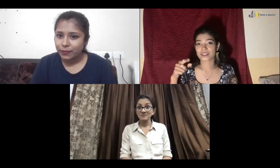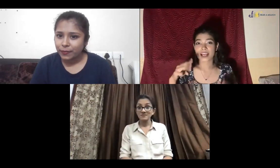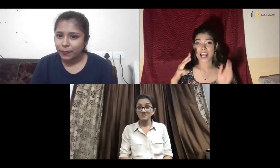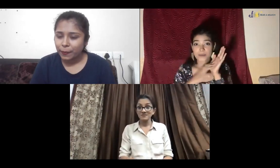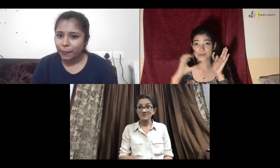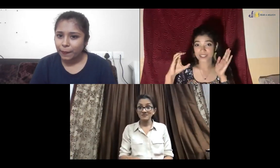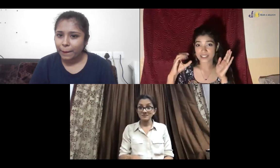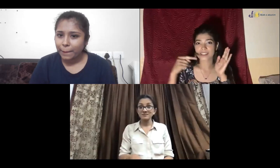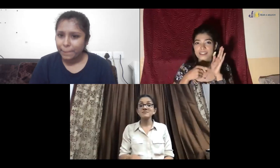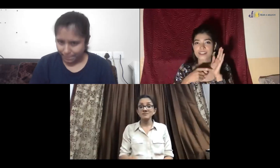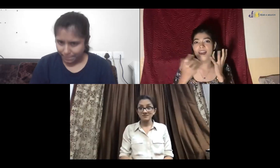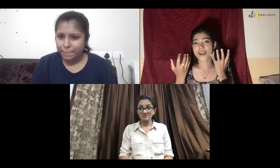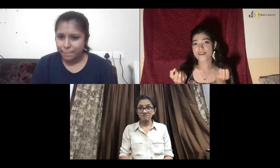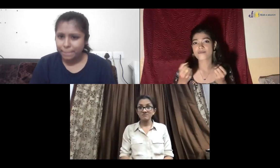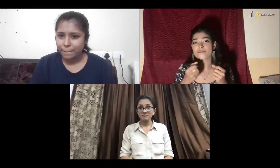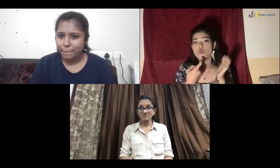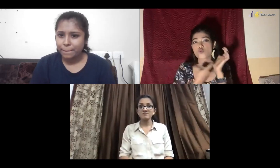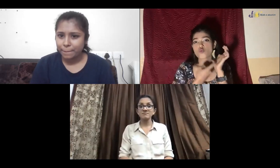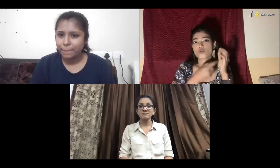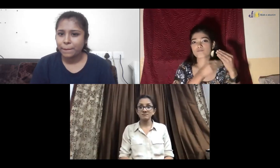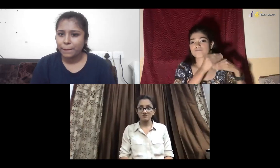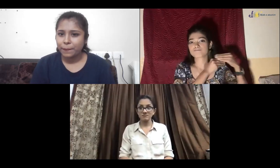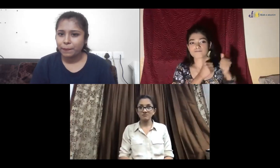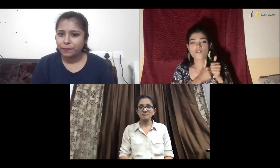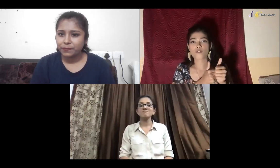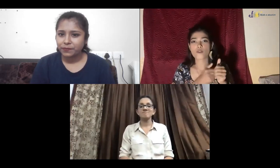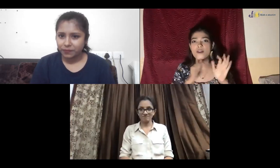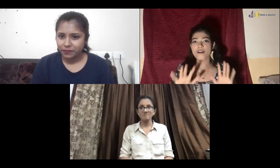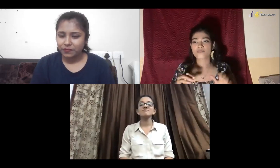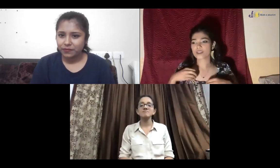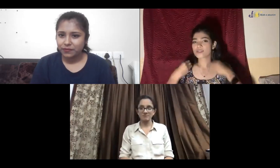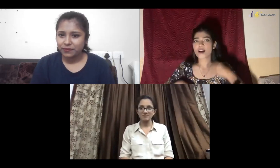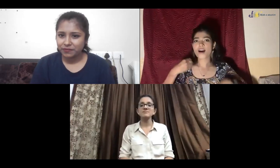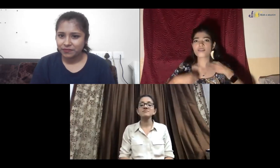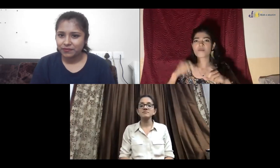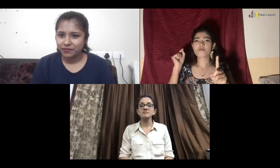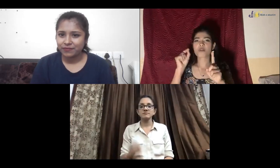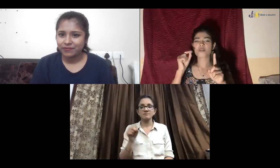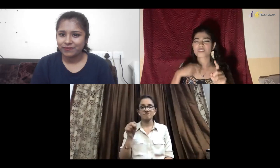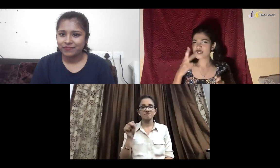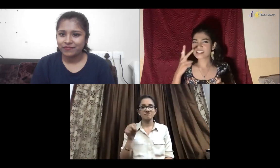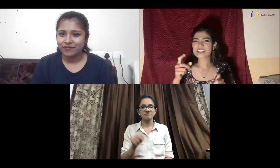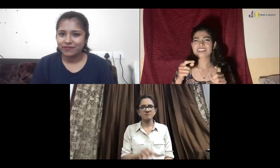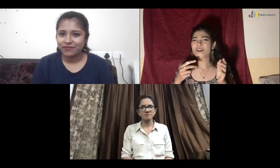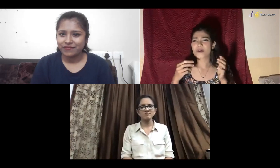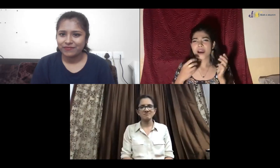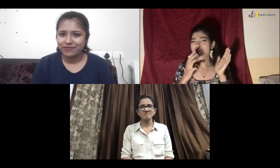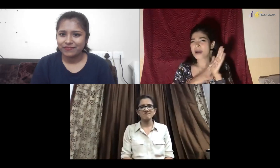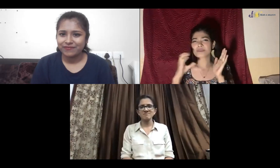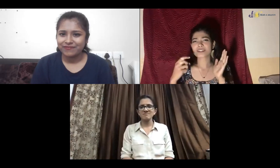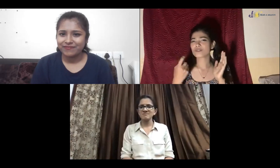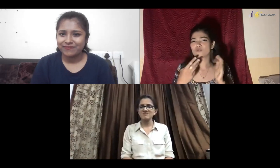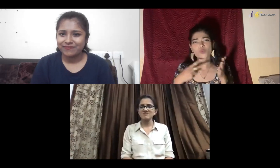Sweta. So related to the menstruation, we are following all the rules